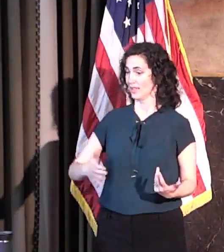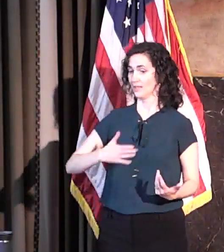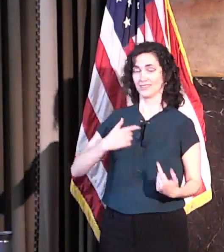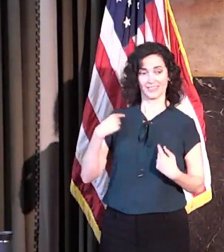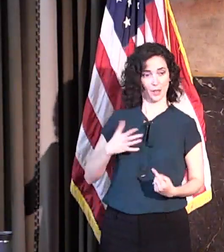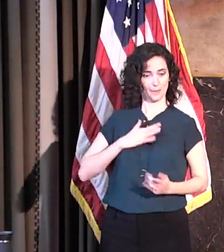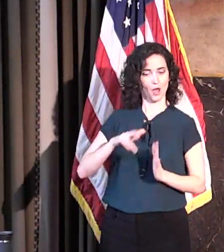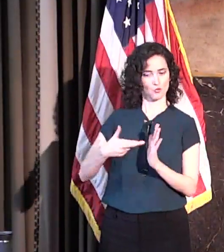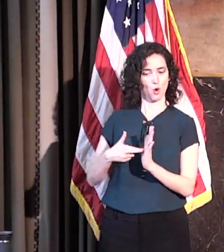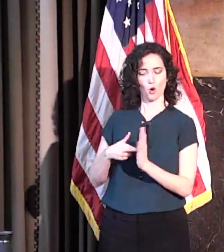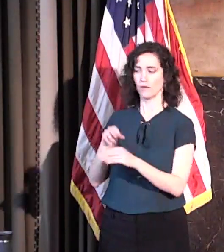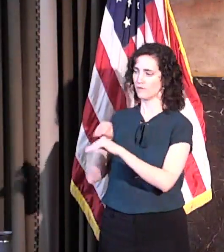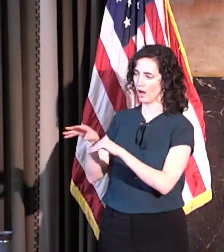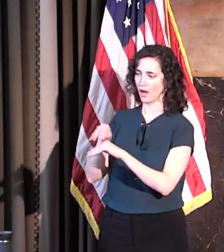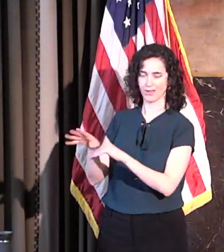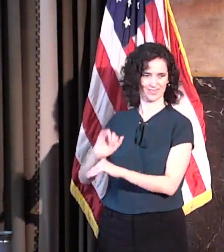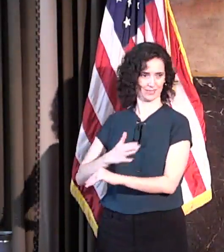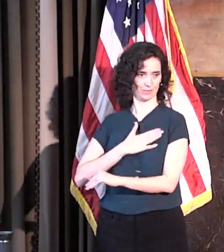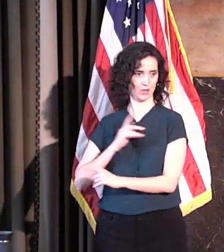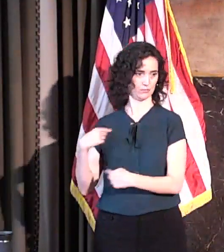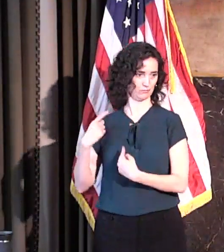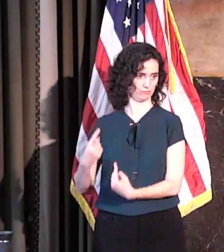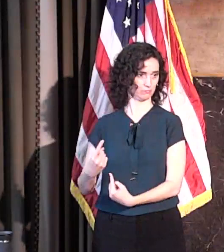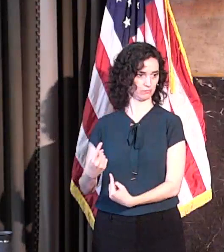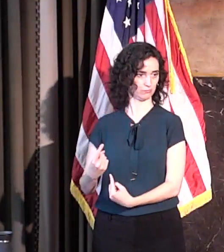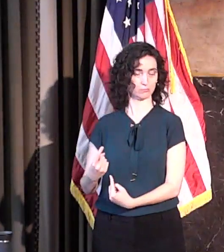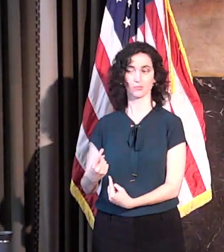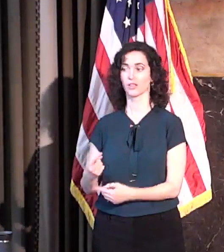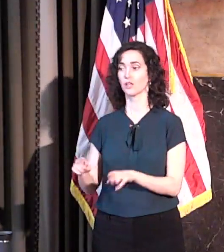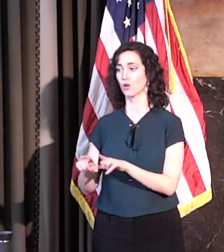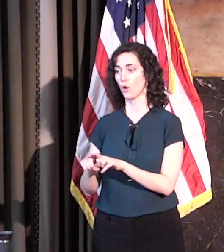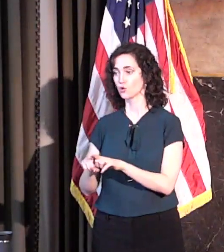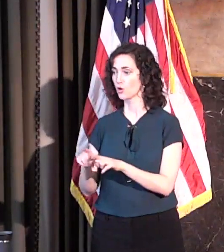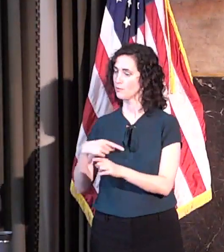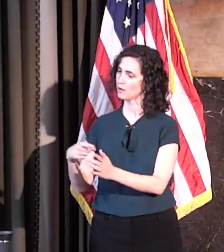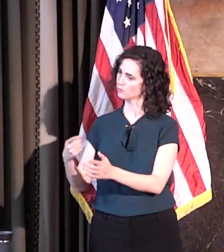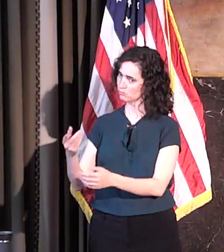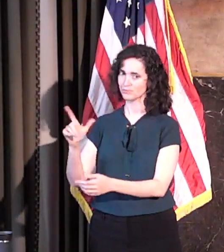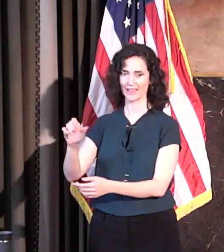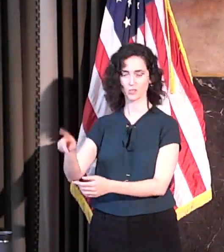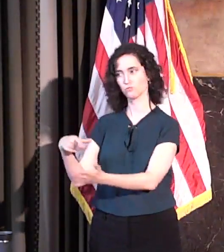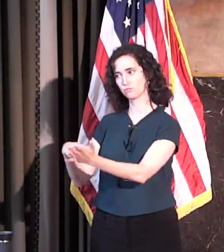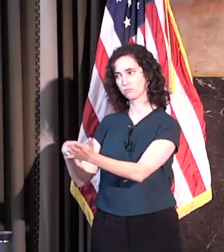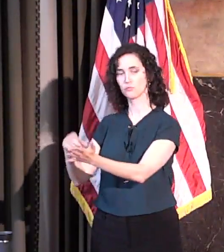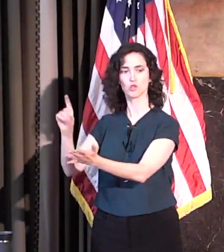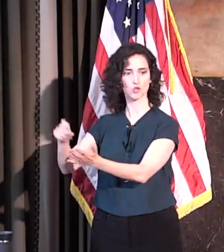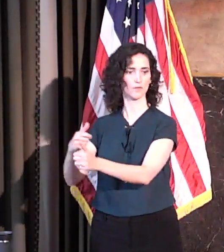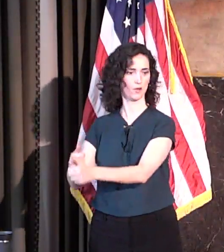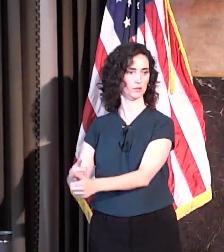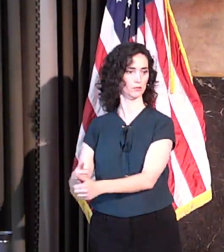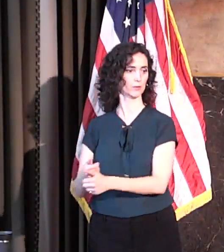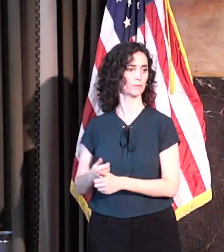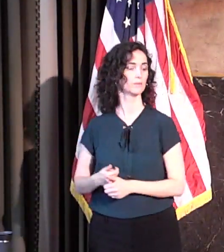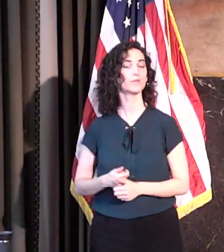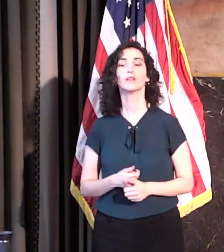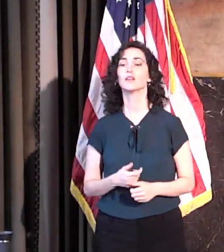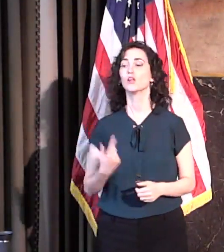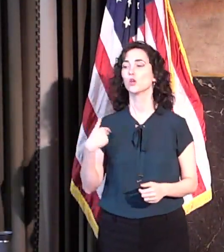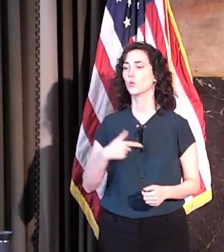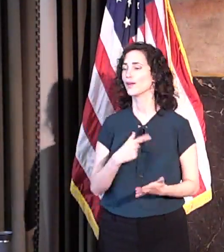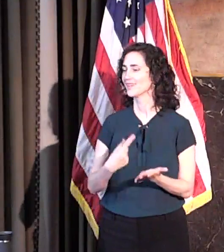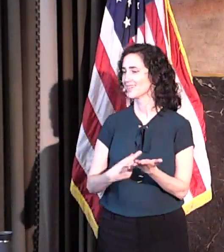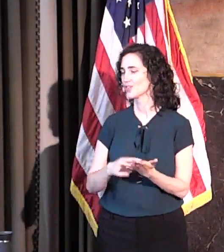thus far. That's the standard that I will hold LSU to. And by the way, you know, we're talking about LSU, and we should, because that's